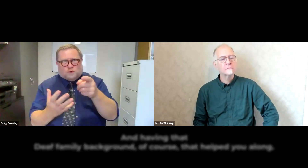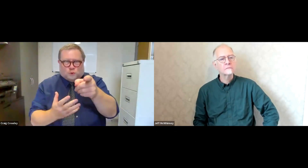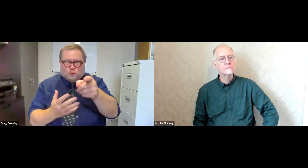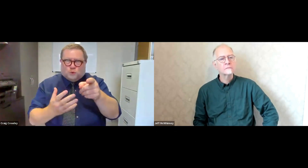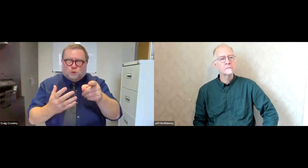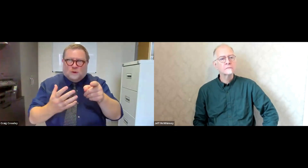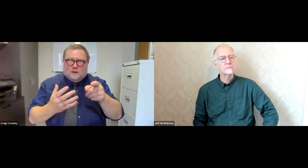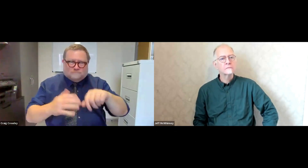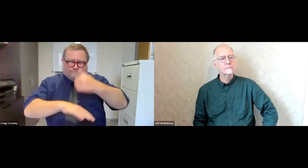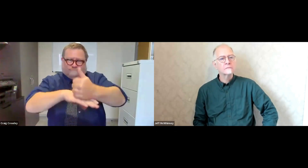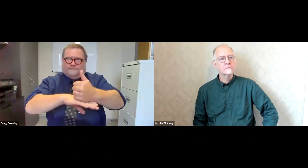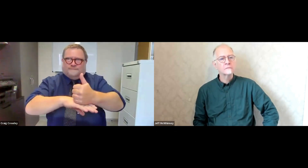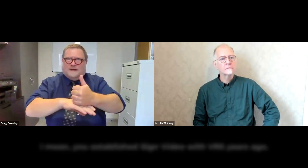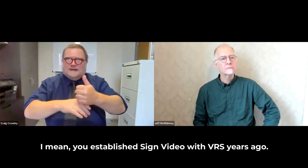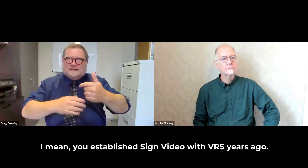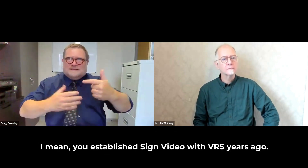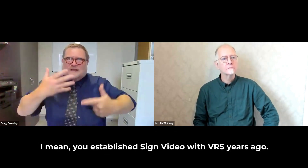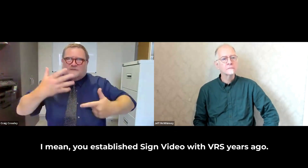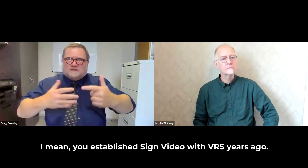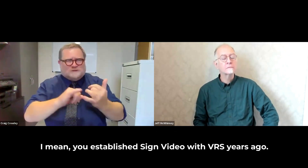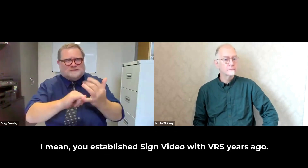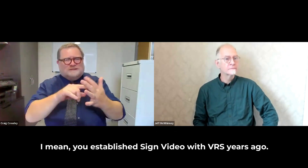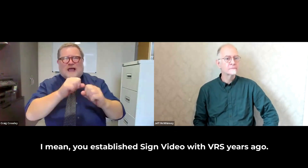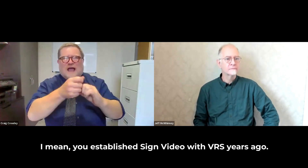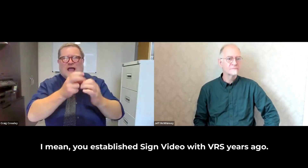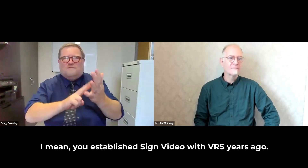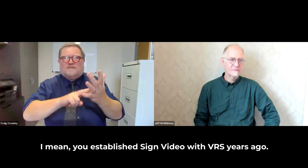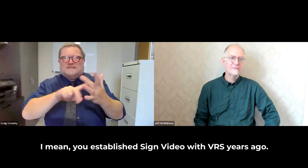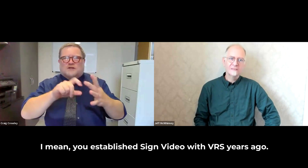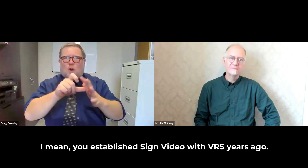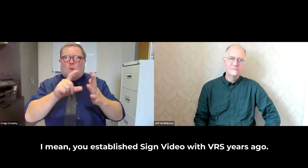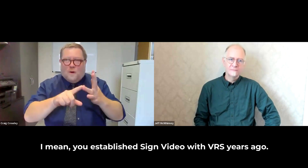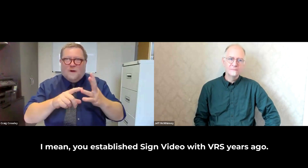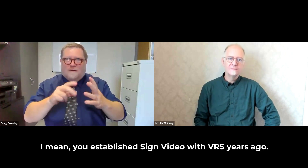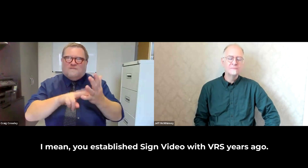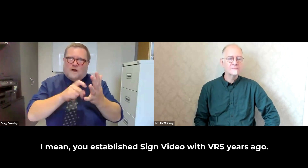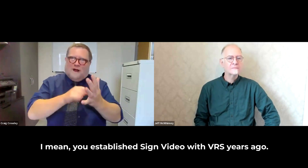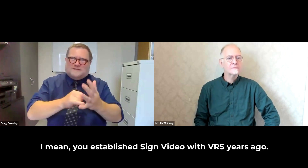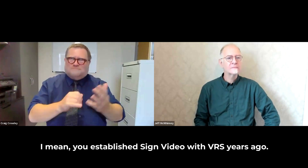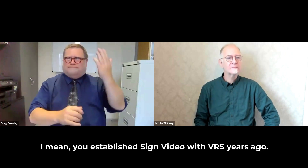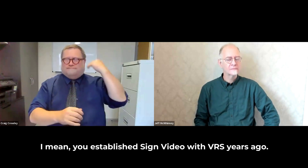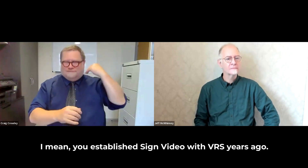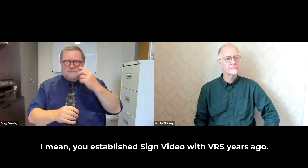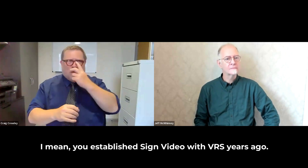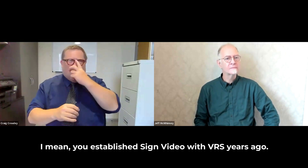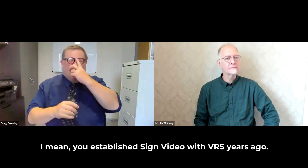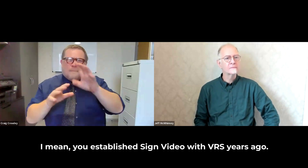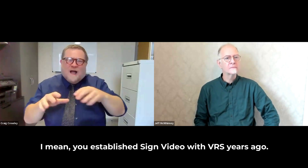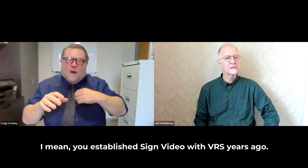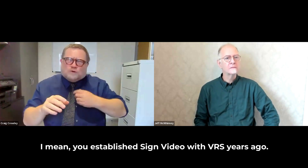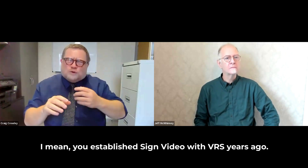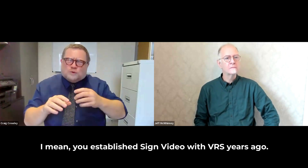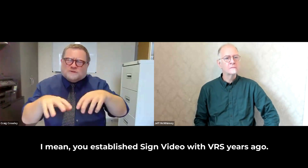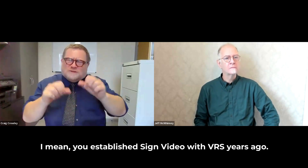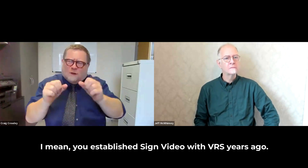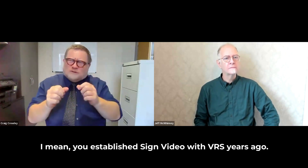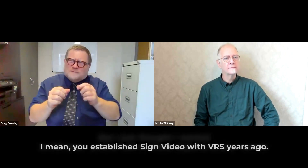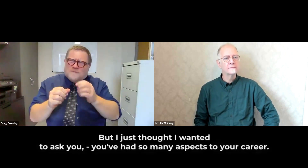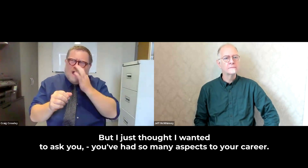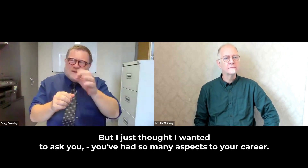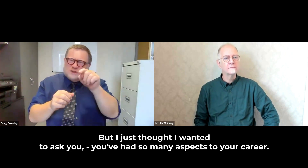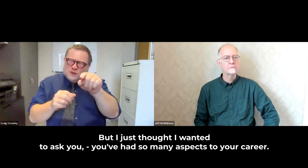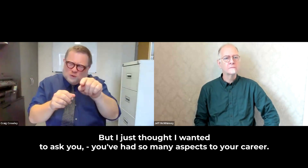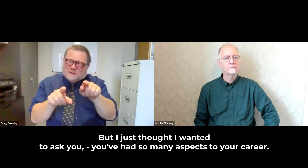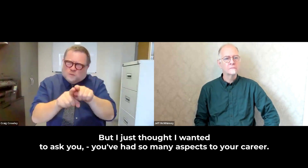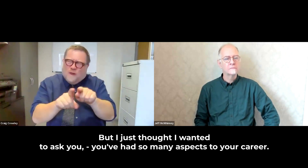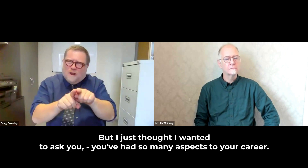along. I mean, you established a sign video, VRS, years ago,